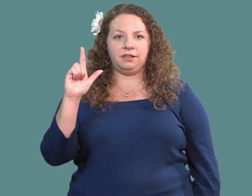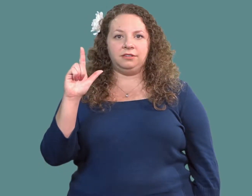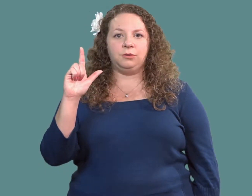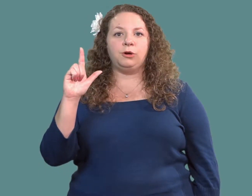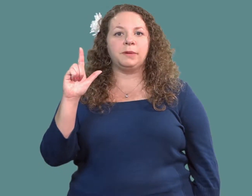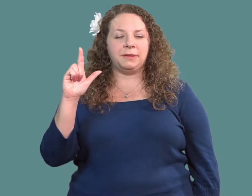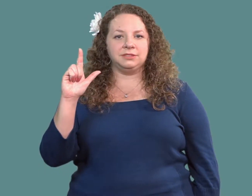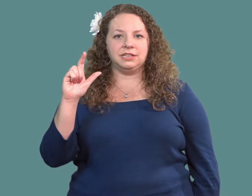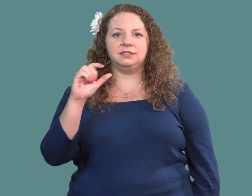C-O-O-L or by bouncing